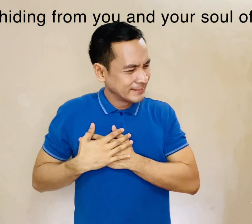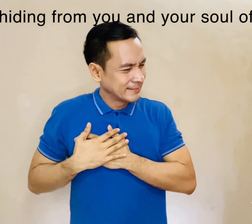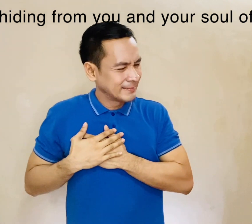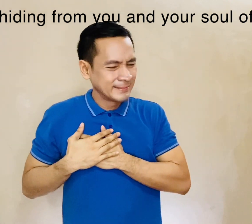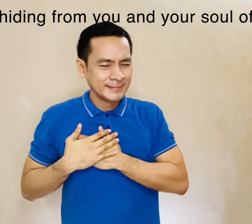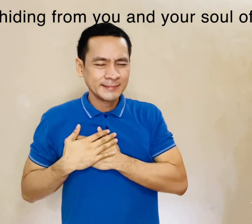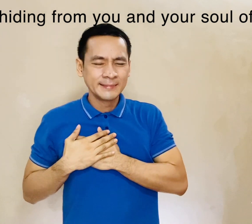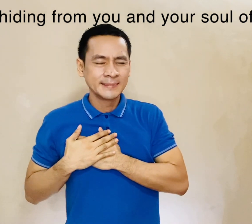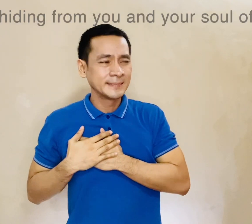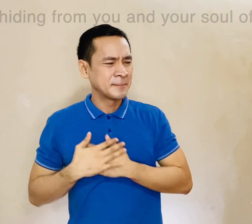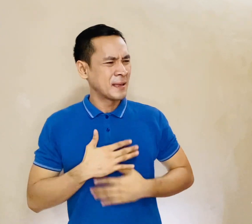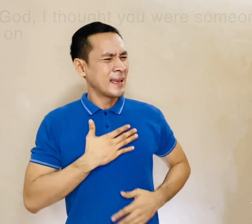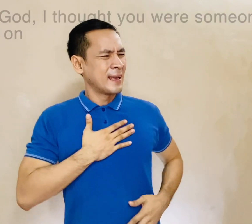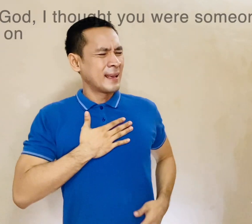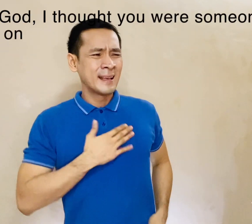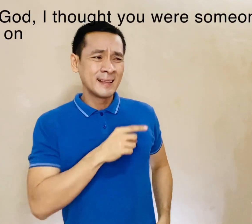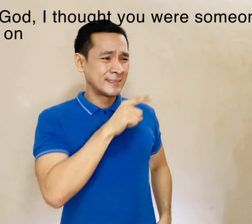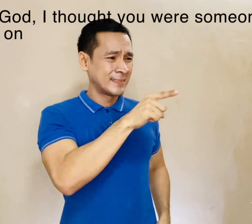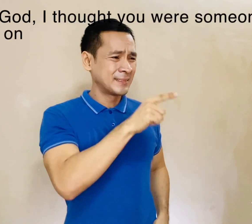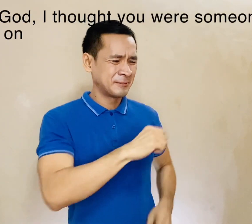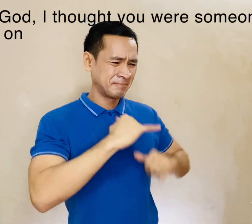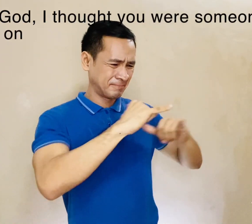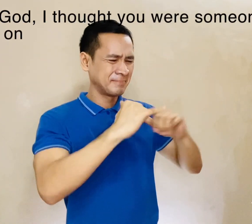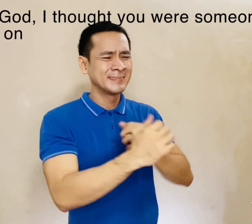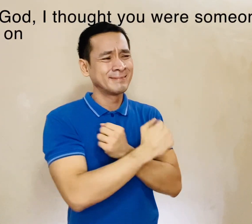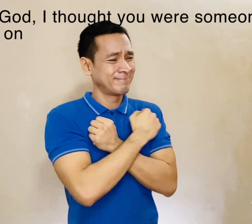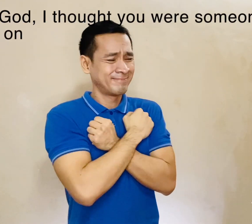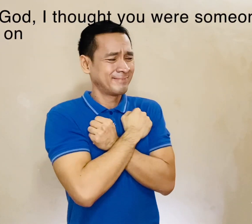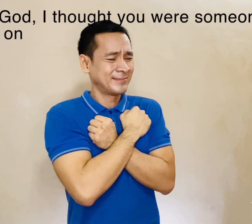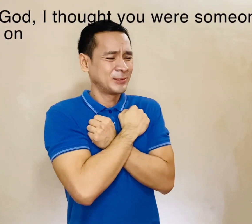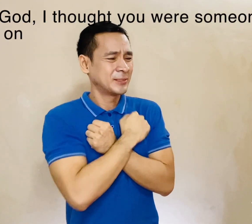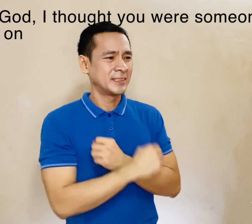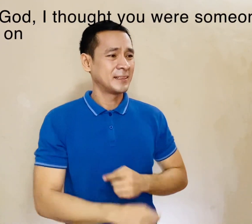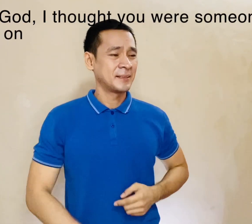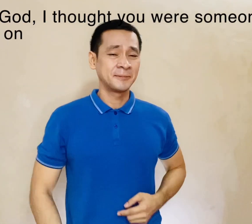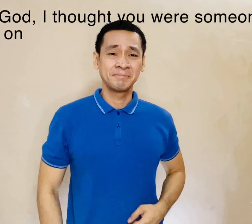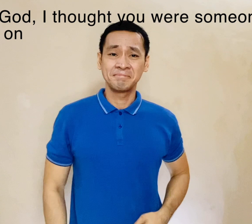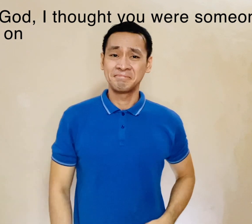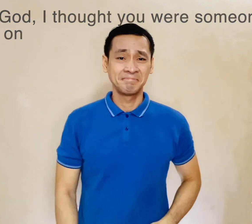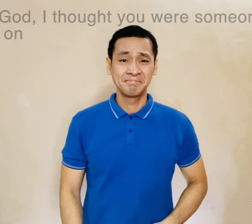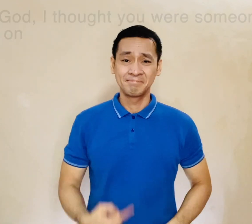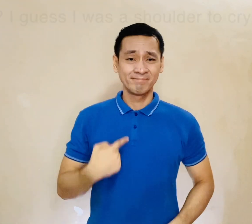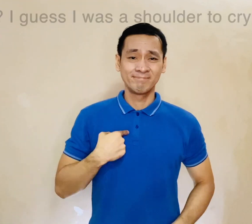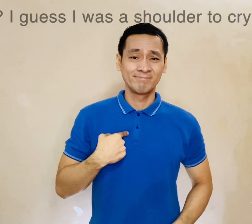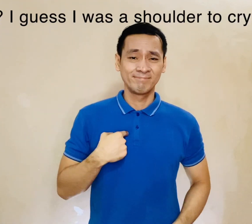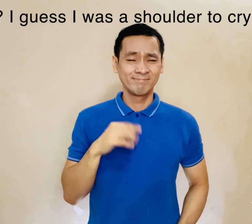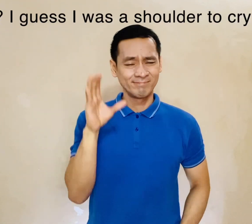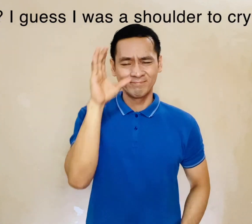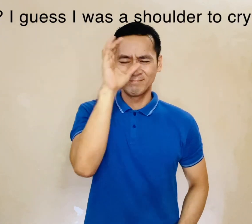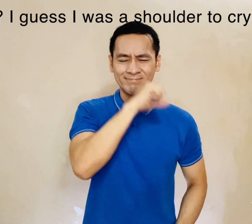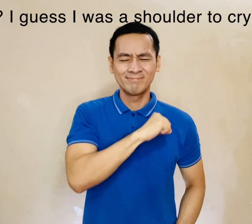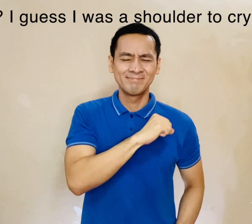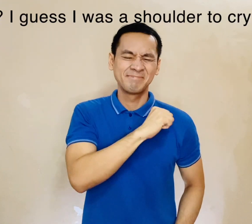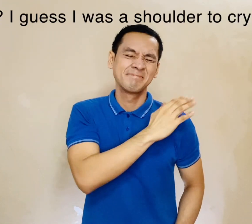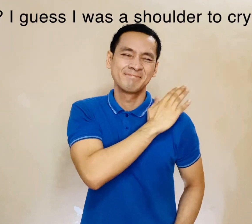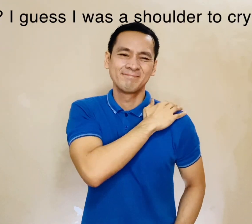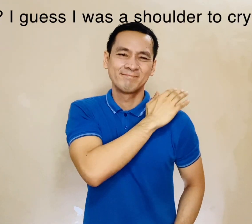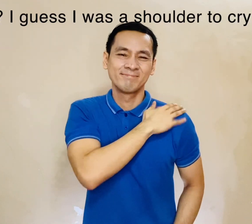soul of eyes My God I thought you were Someone to rely on me I guess I was a